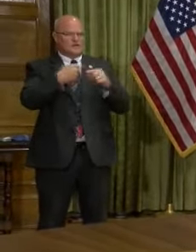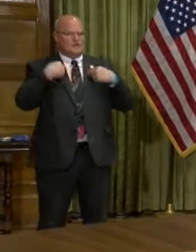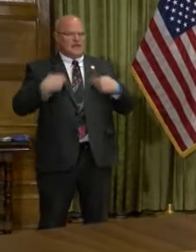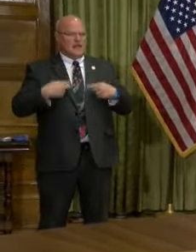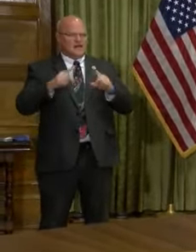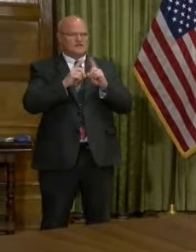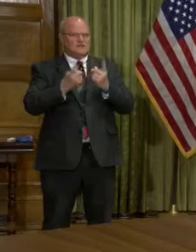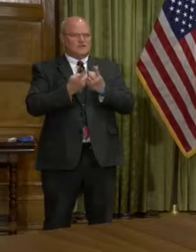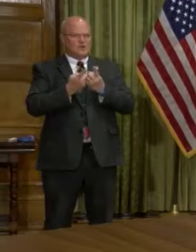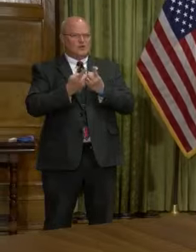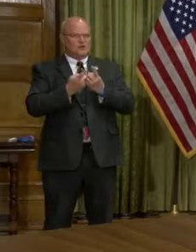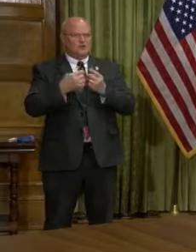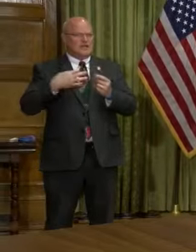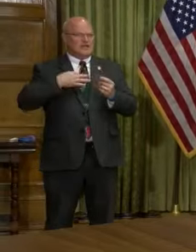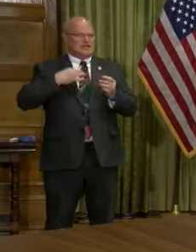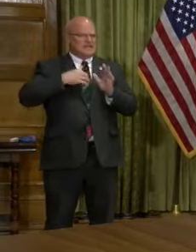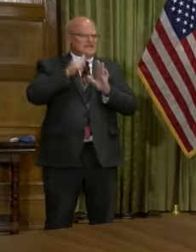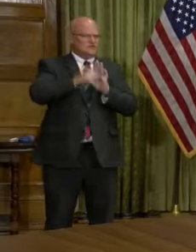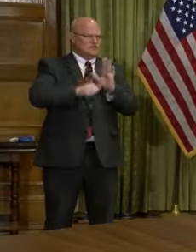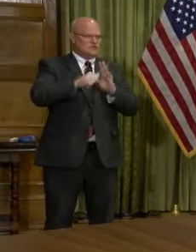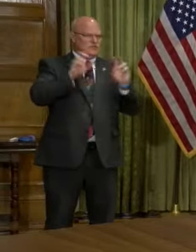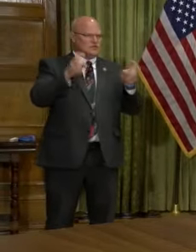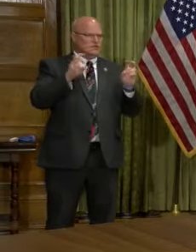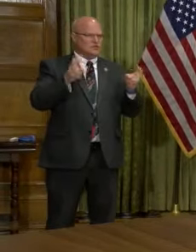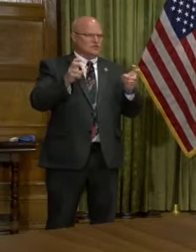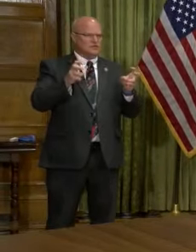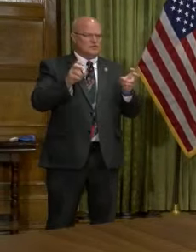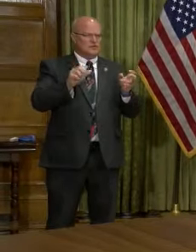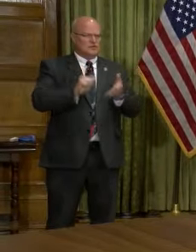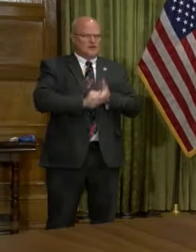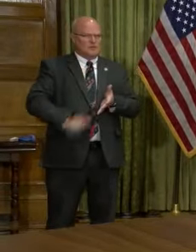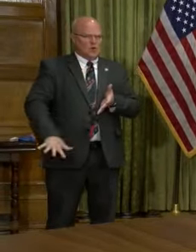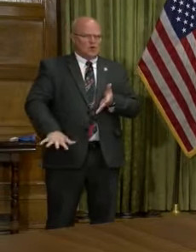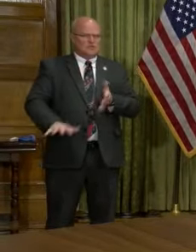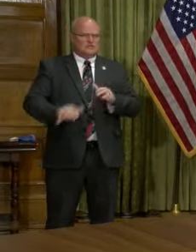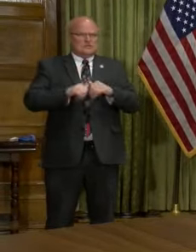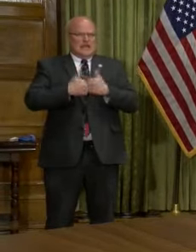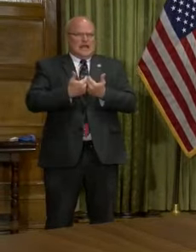department on elective surgeries in terms of abortion? How's that going